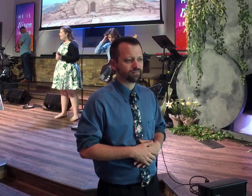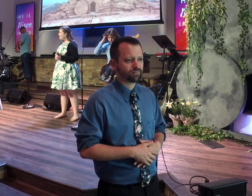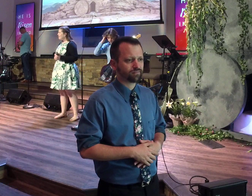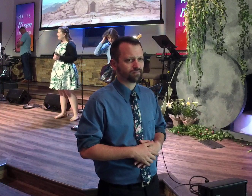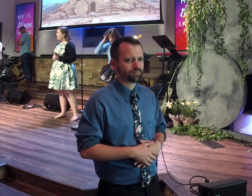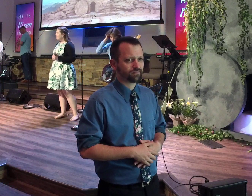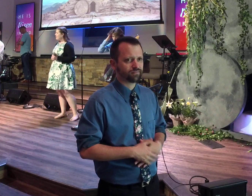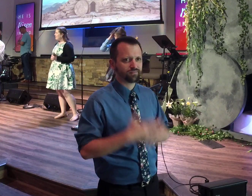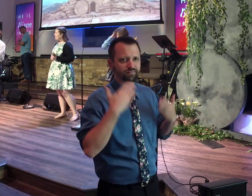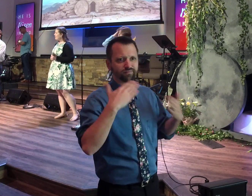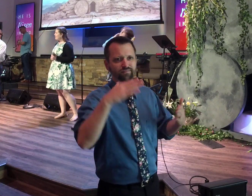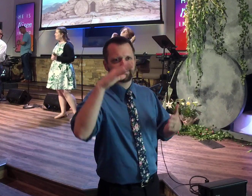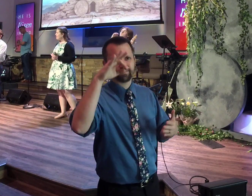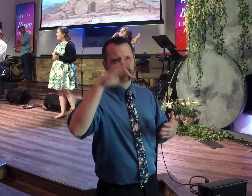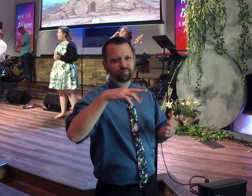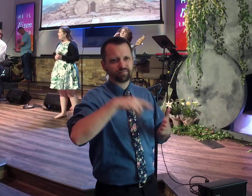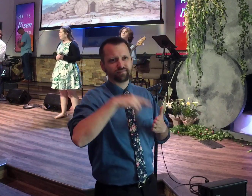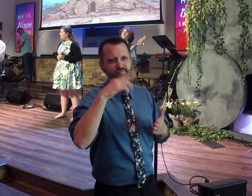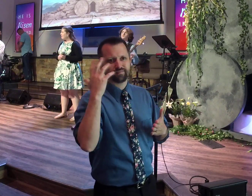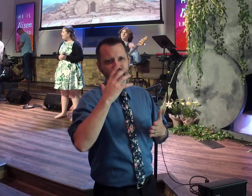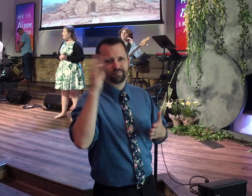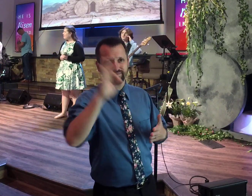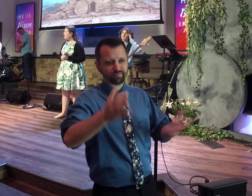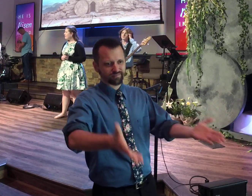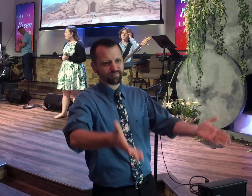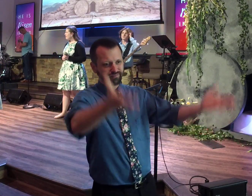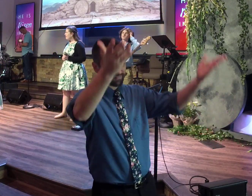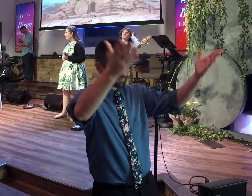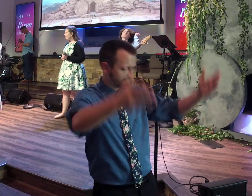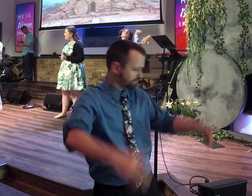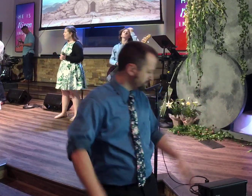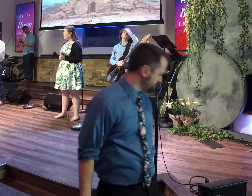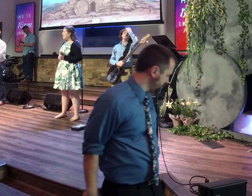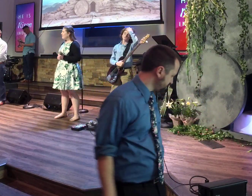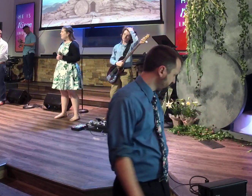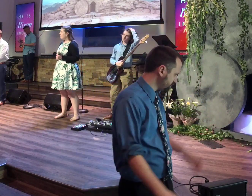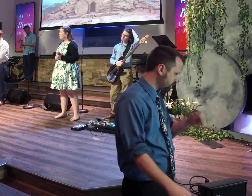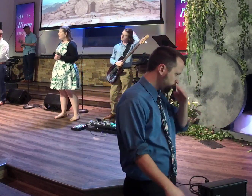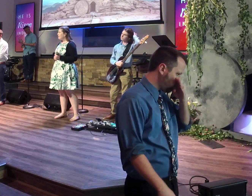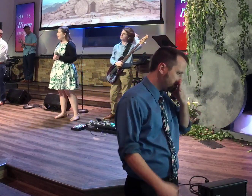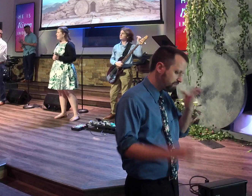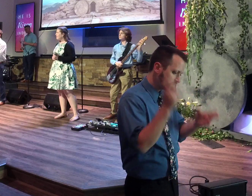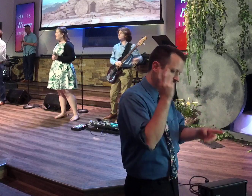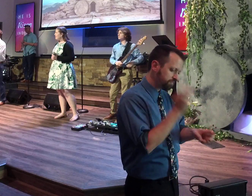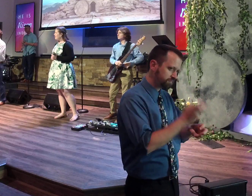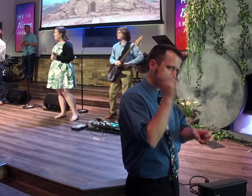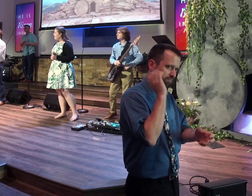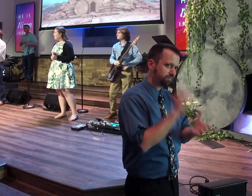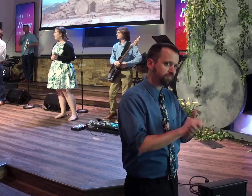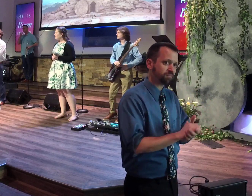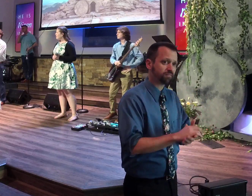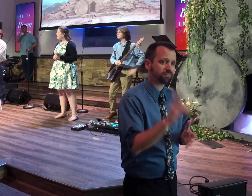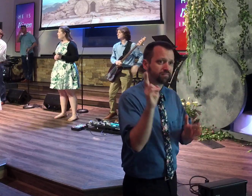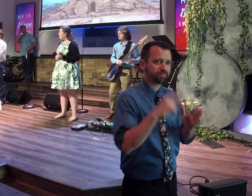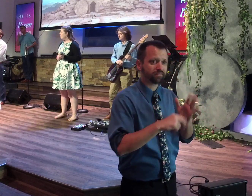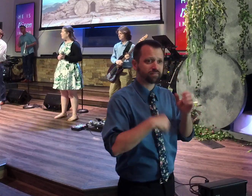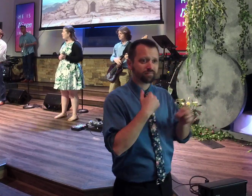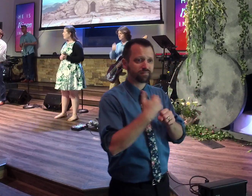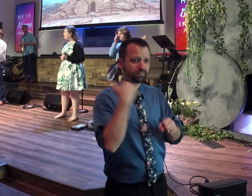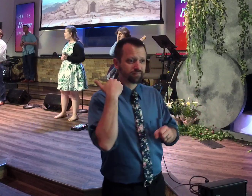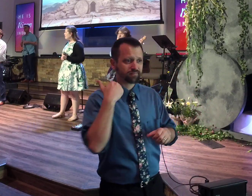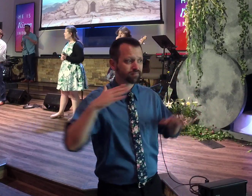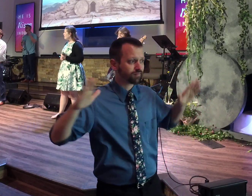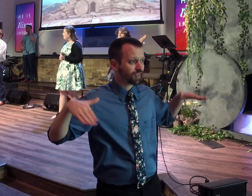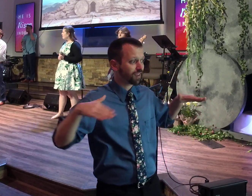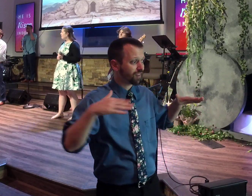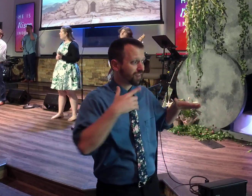Hey man, thank you, Pastor Rich, for an incredible message. You guys can stand up. Still hard to believe that more than 2,000 years ago, the angel said,